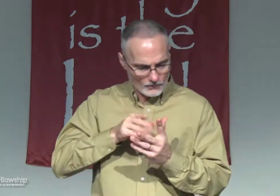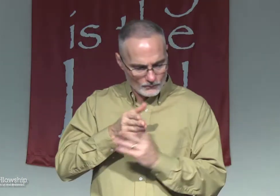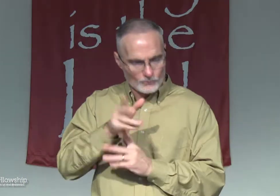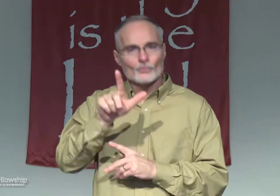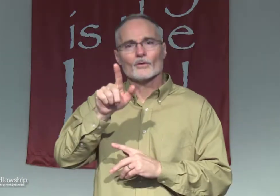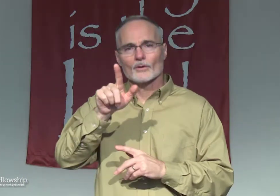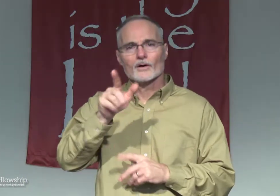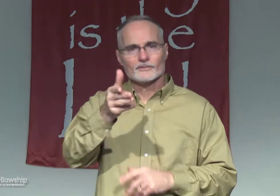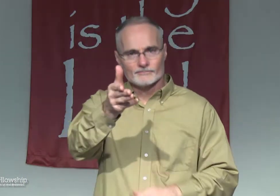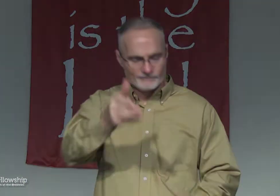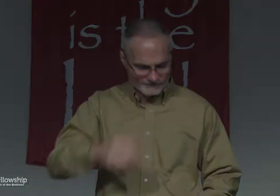Verse 18 through